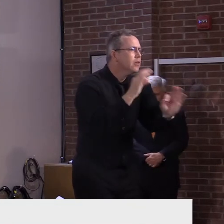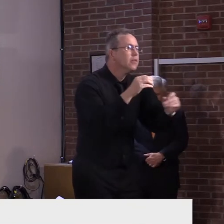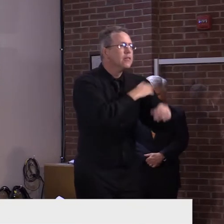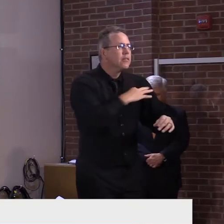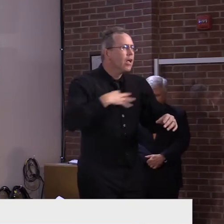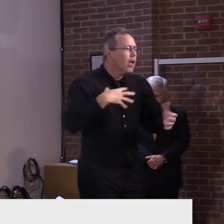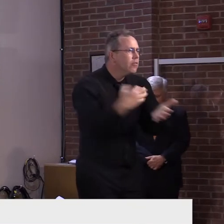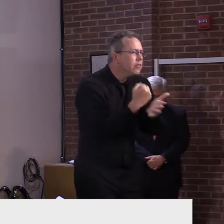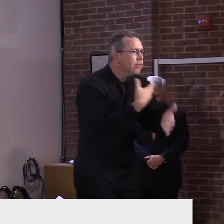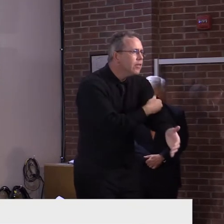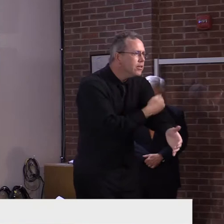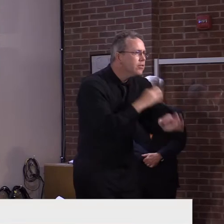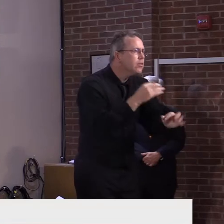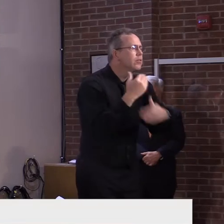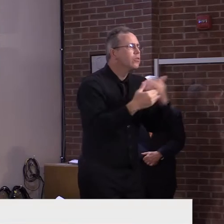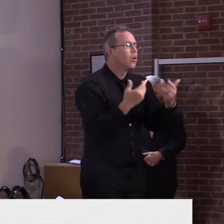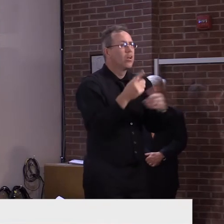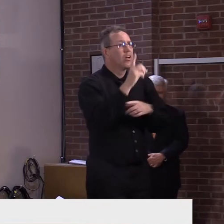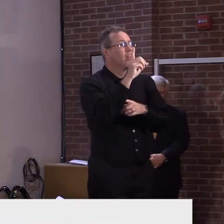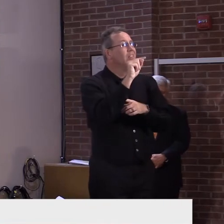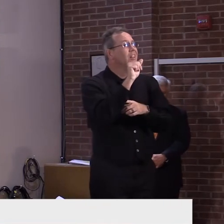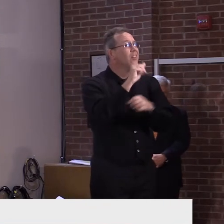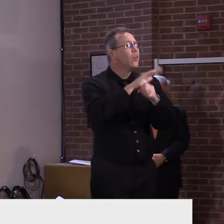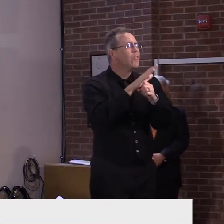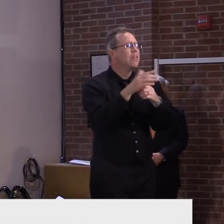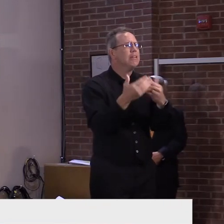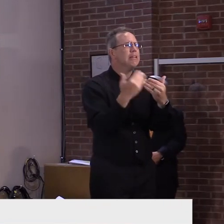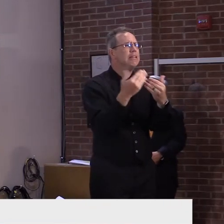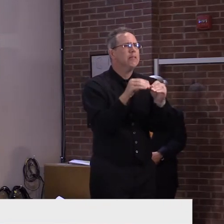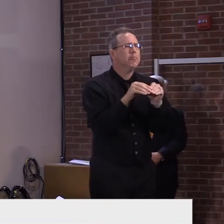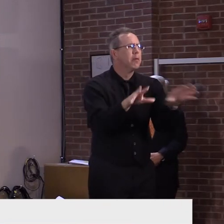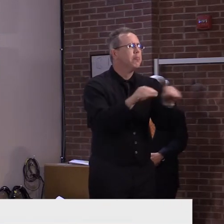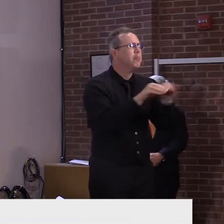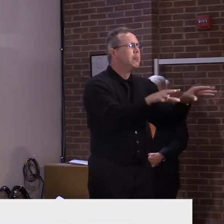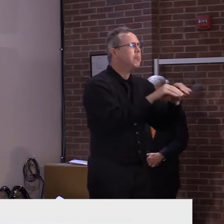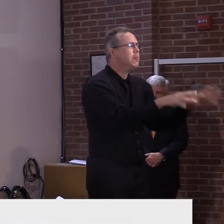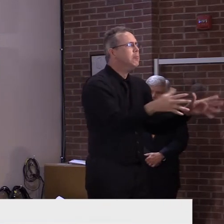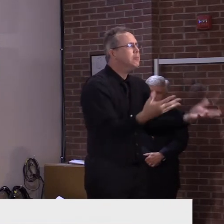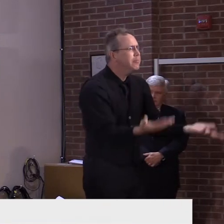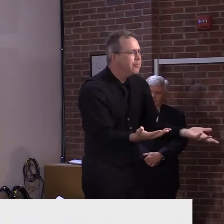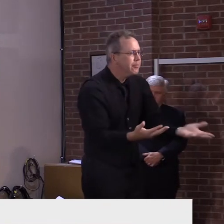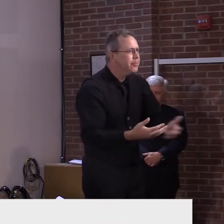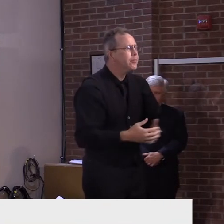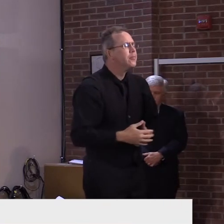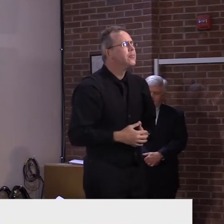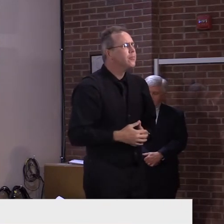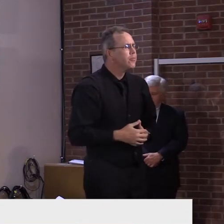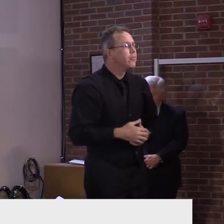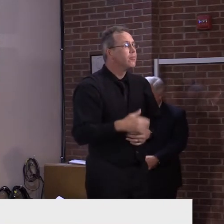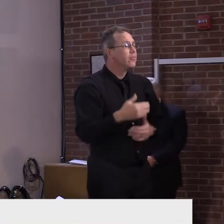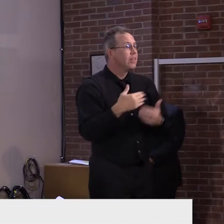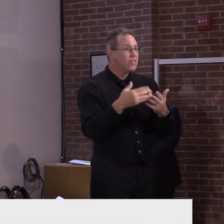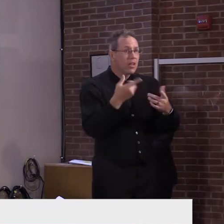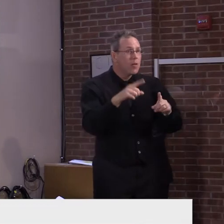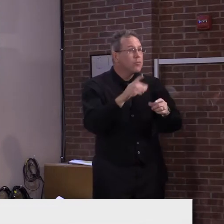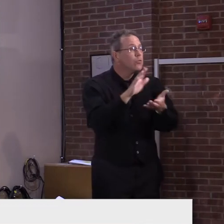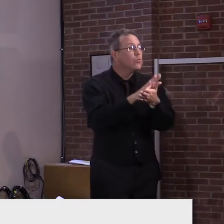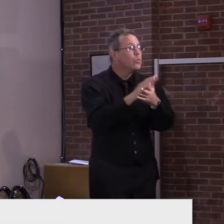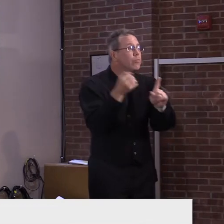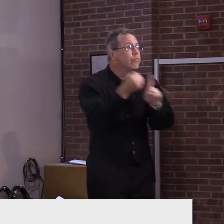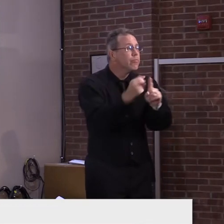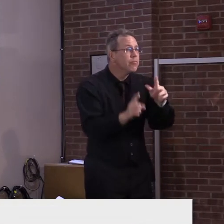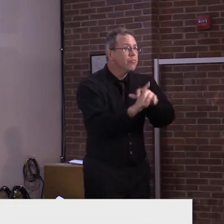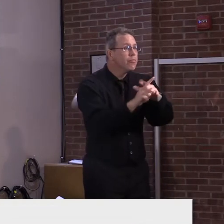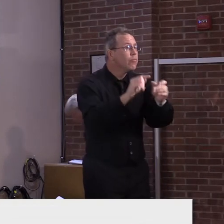the Delta variant. Contact tracing in our schools will continue to play a critical role in ensuring the safety of our schools in the